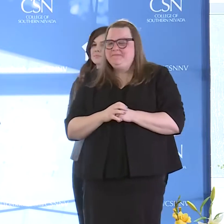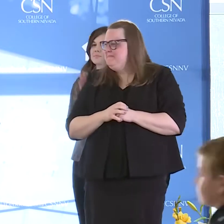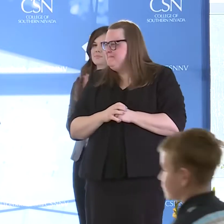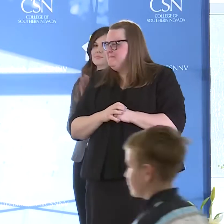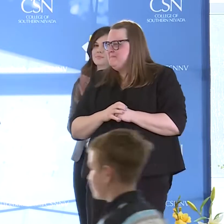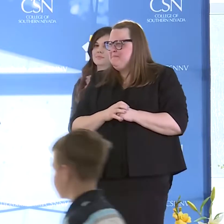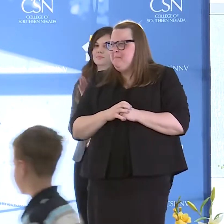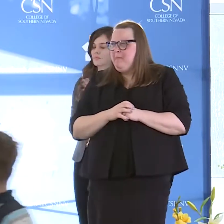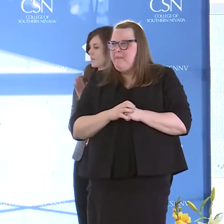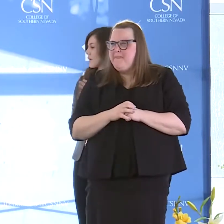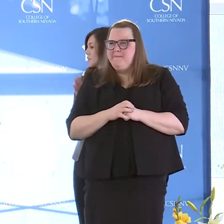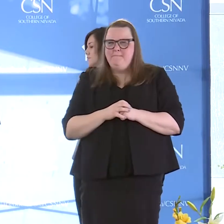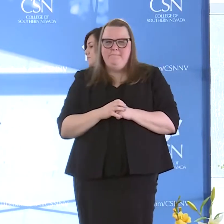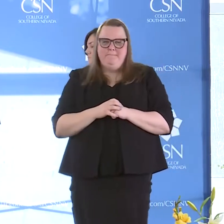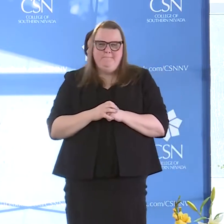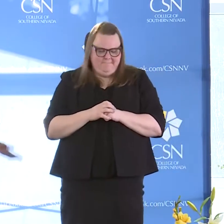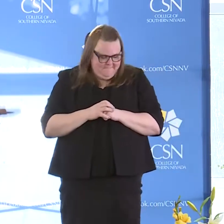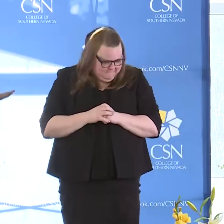up.